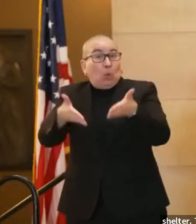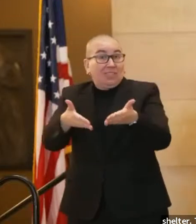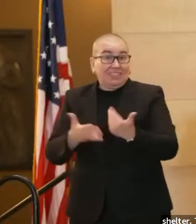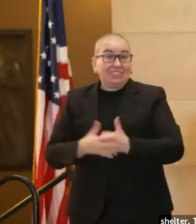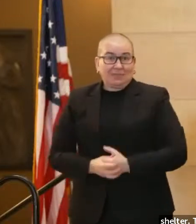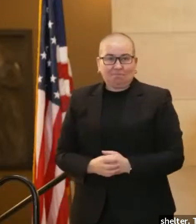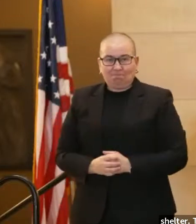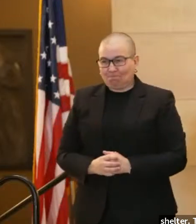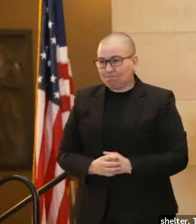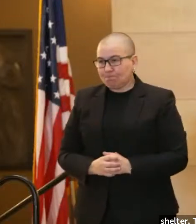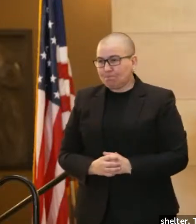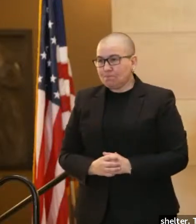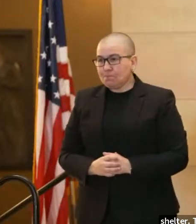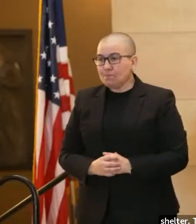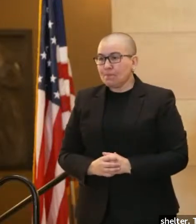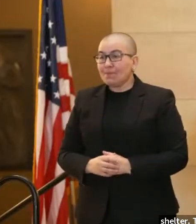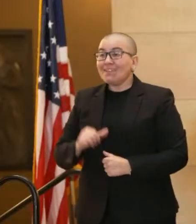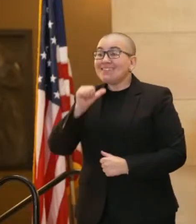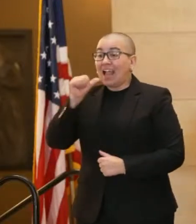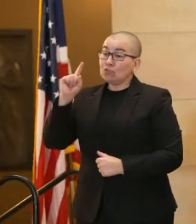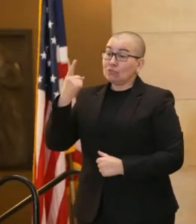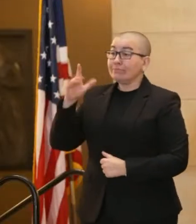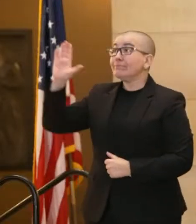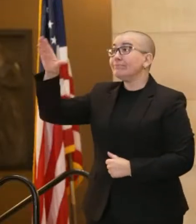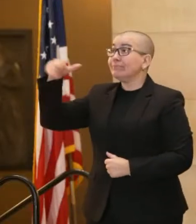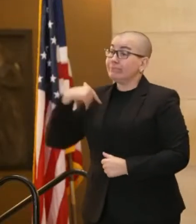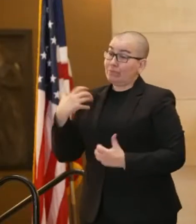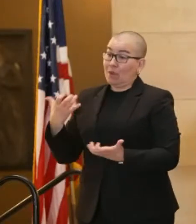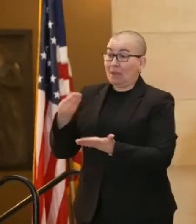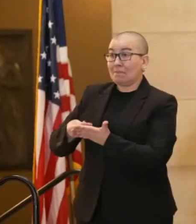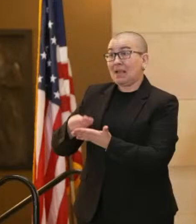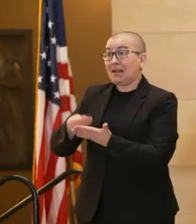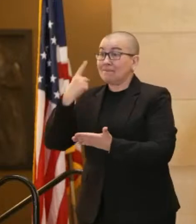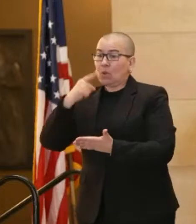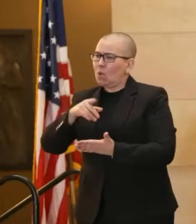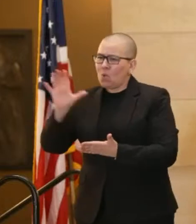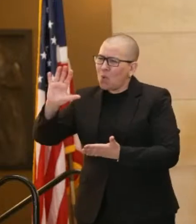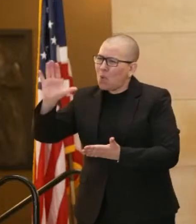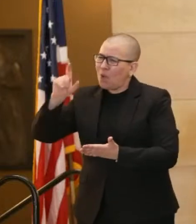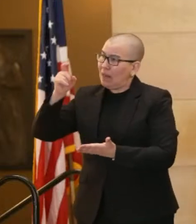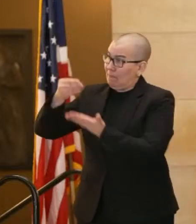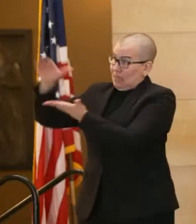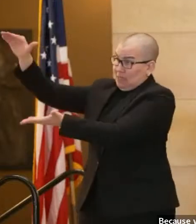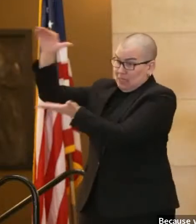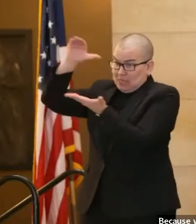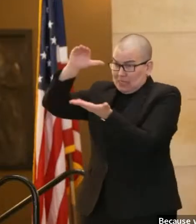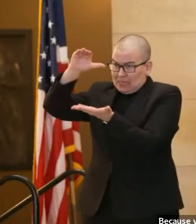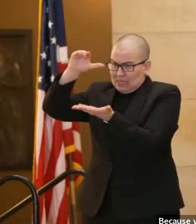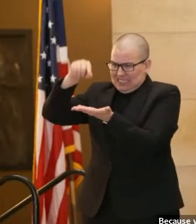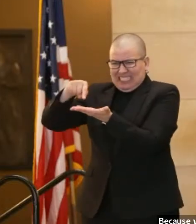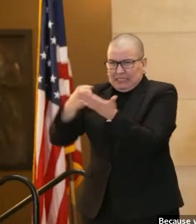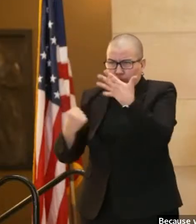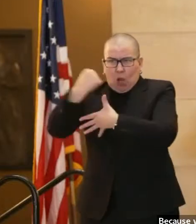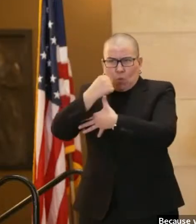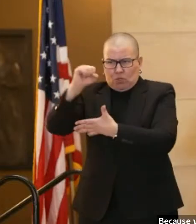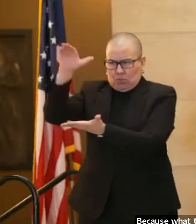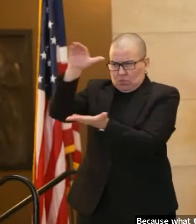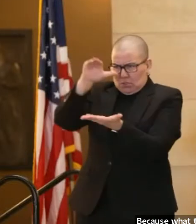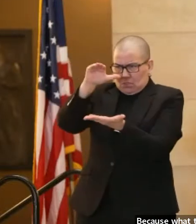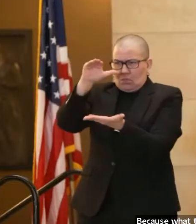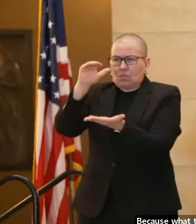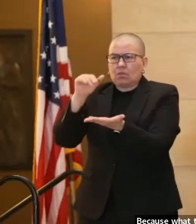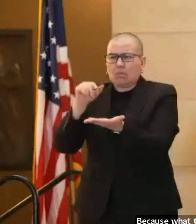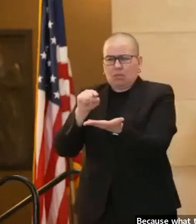and it's not because what they're requesting isn't also important, but it's because we really have to prioritize this. We understand that.